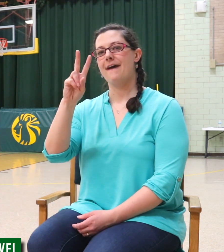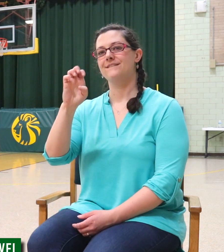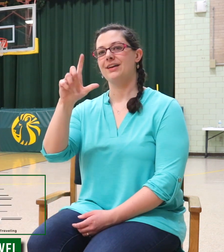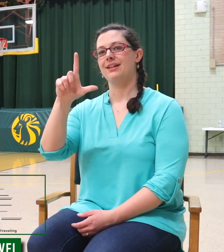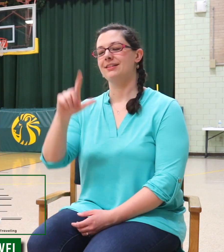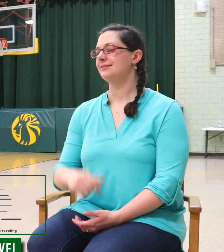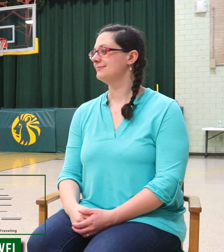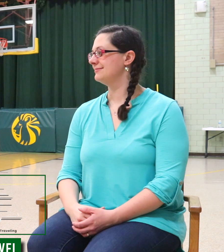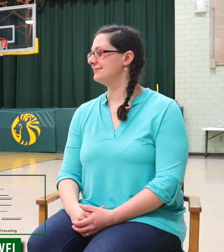Travel.